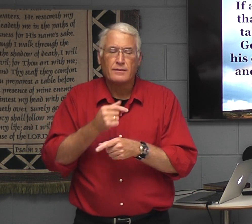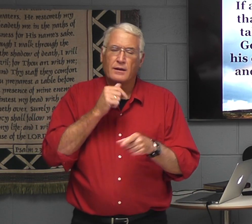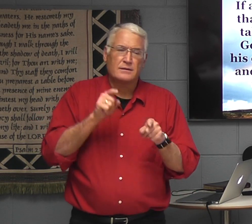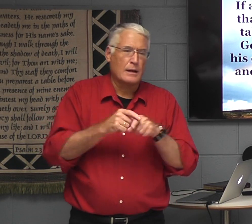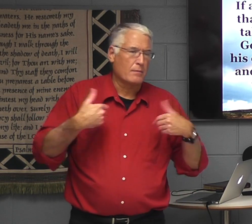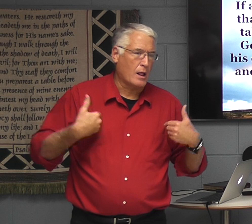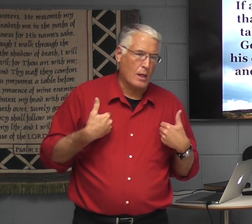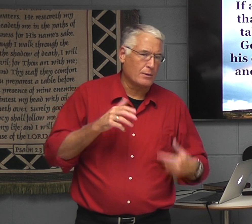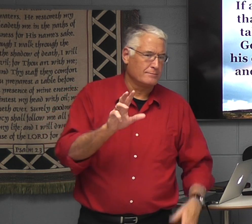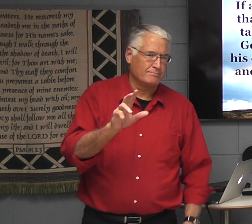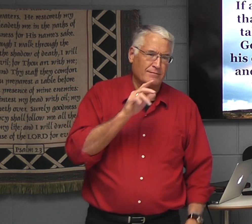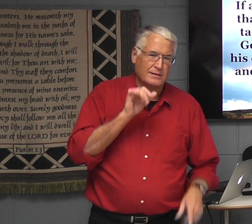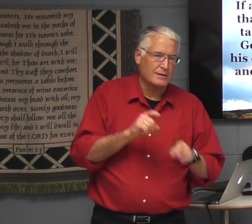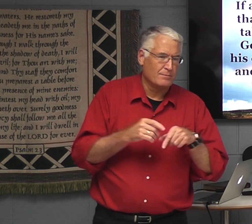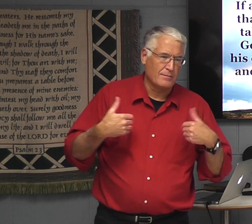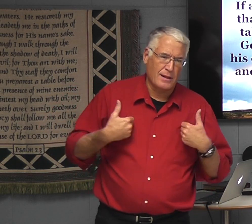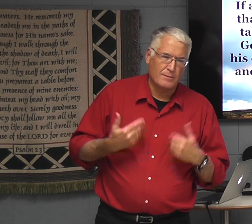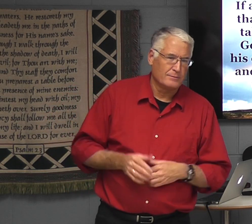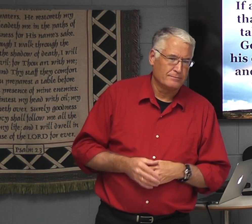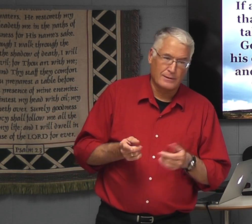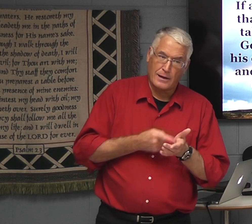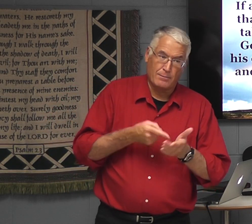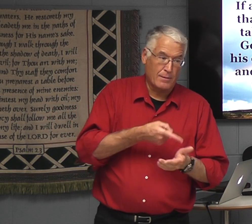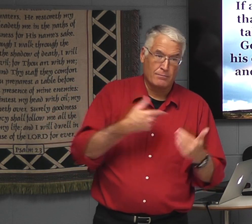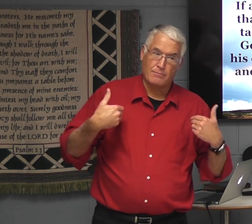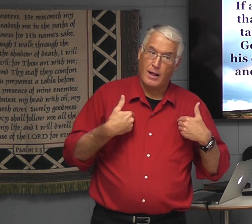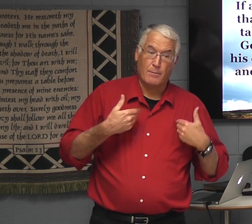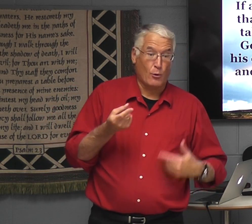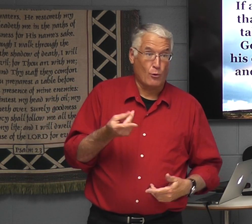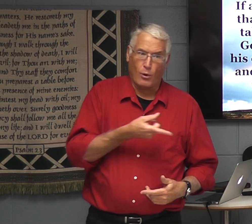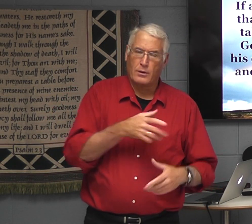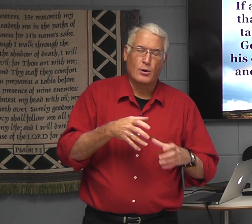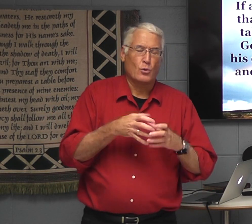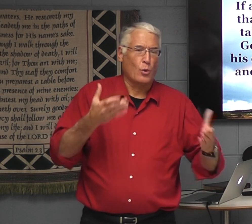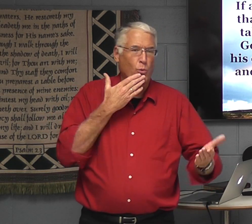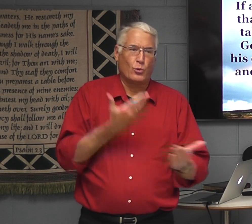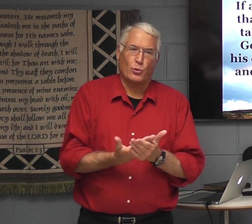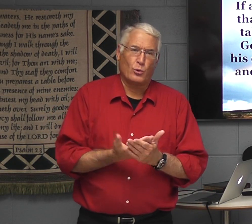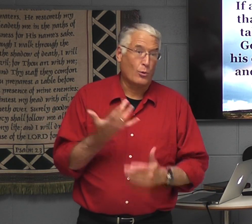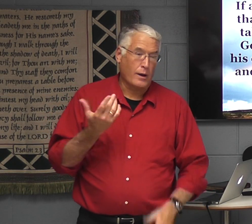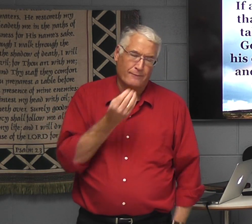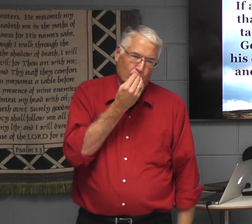You know it's wrong, it's right. It's not the same as animals. Sometimes animals, dogs,